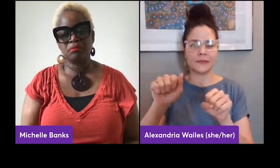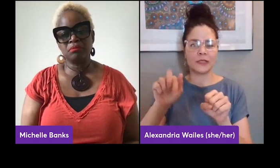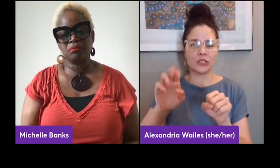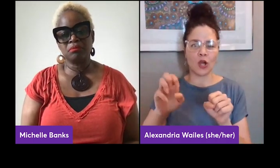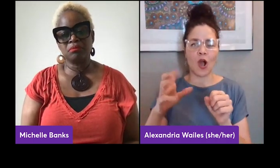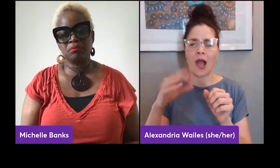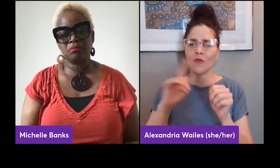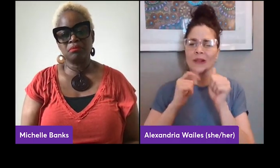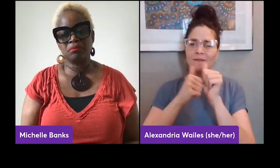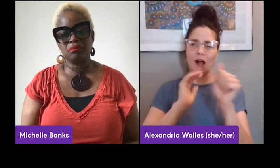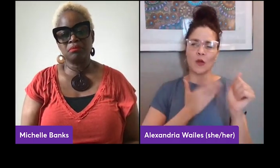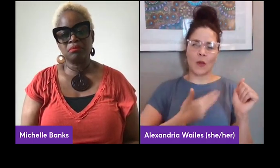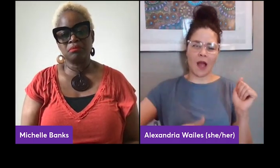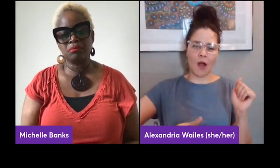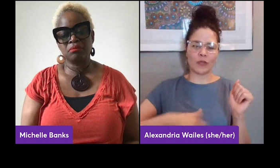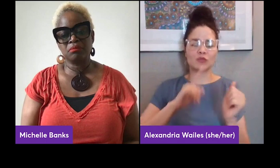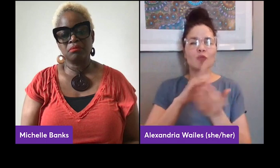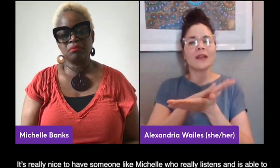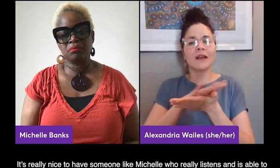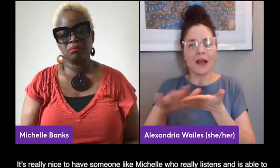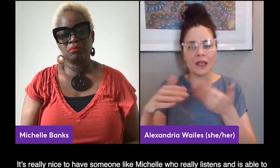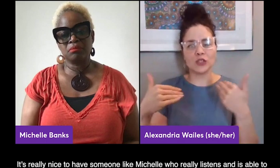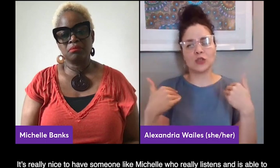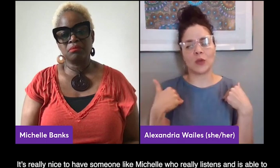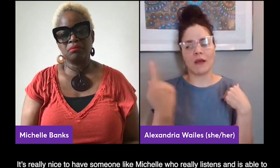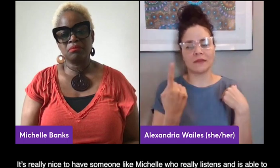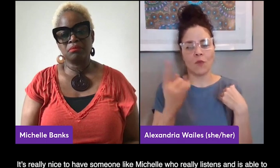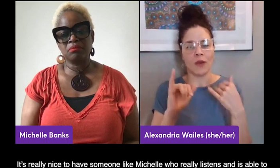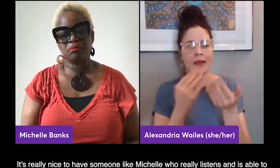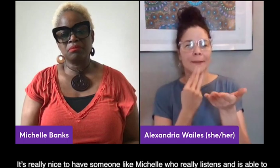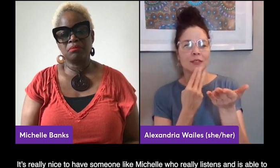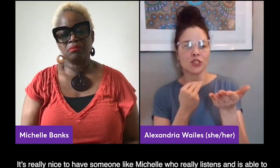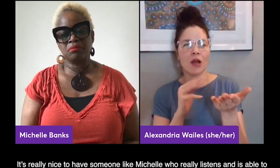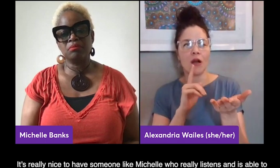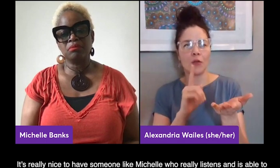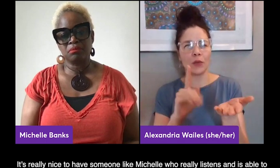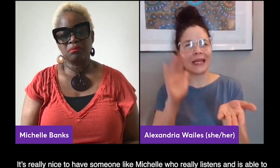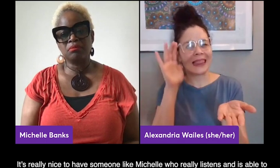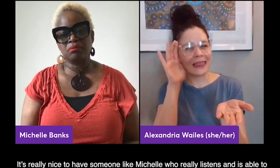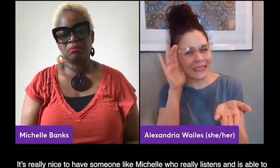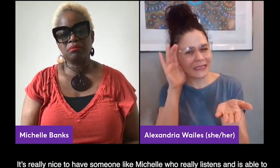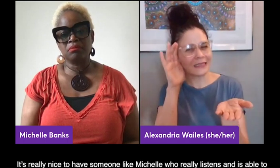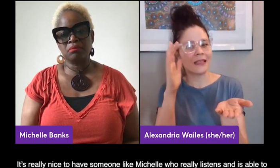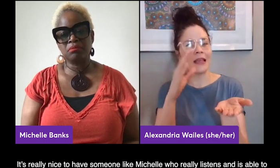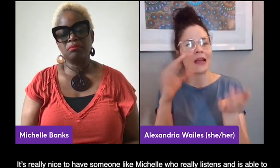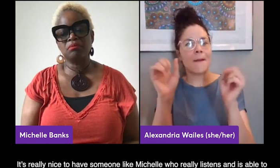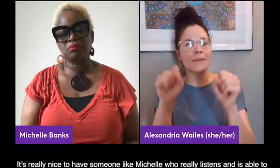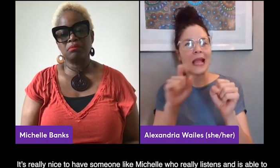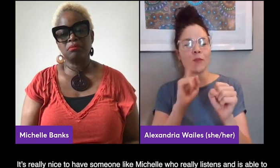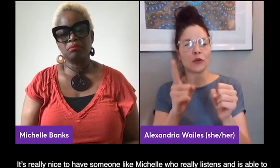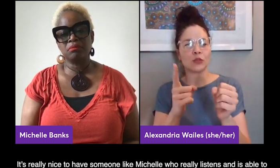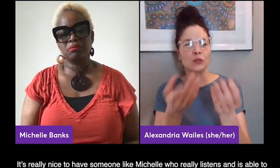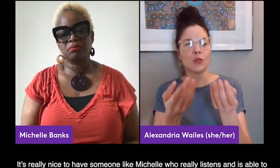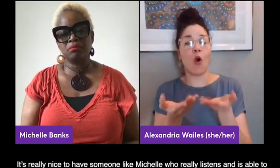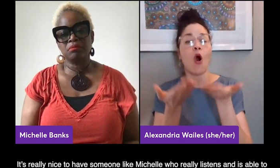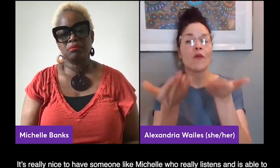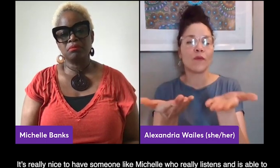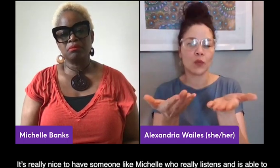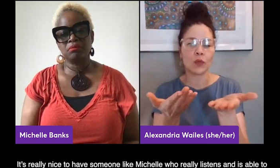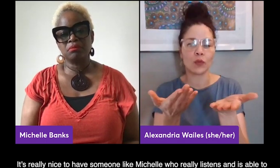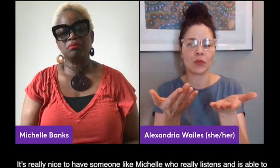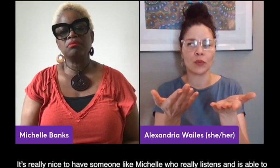following our instincts. It's really nice to have someone like Michelle who really listens and is able to offer